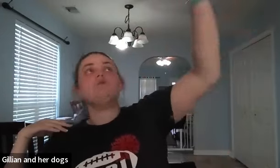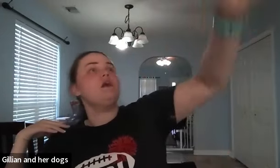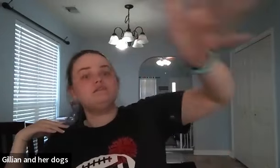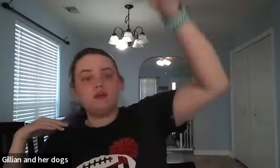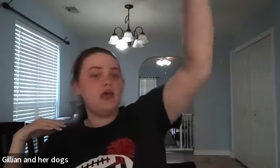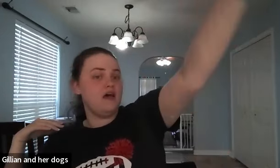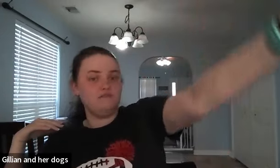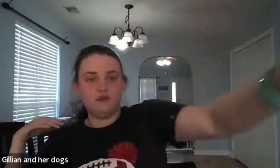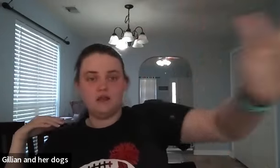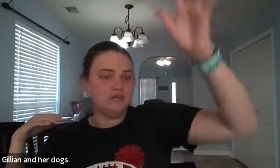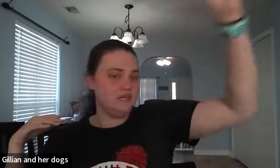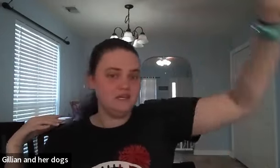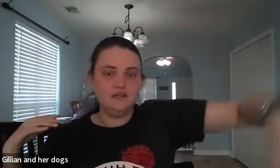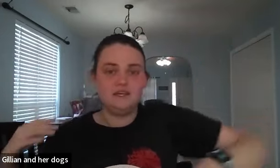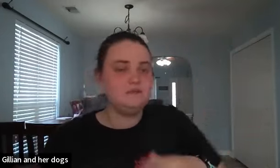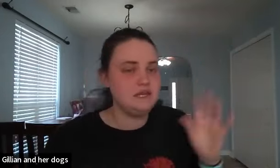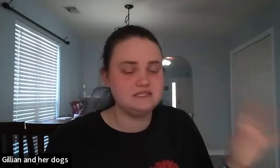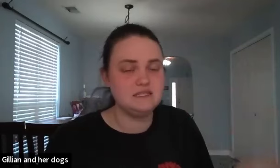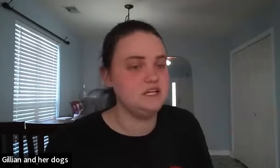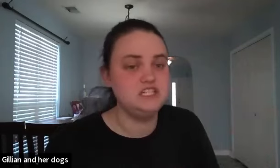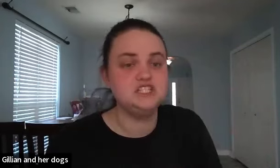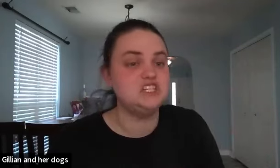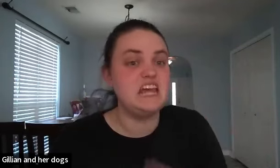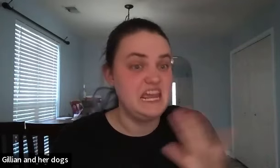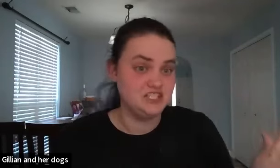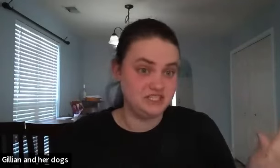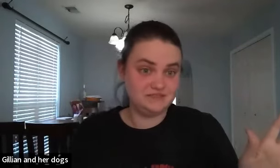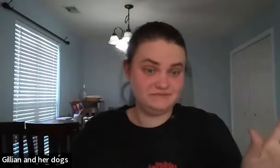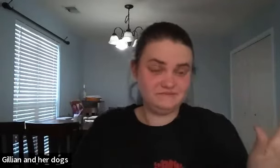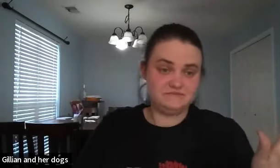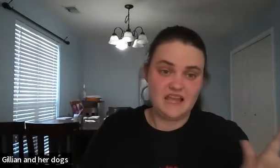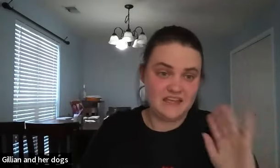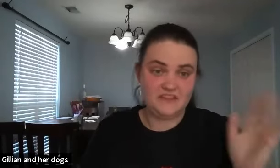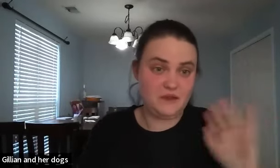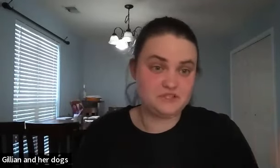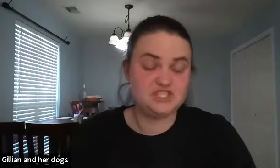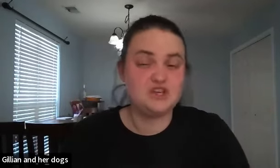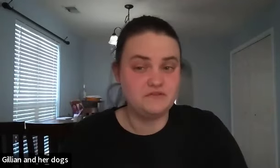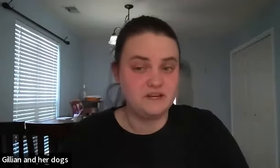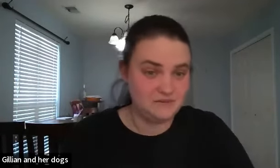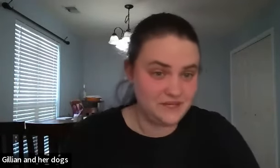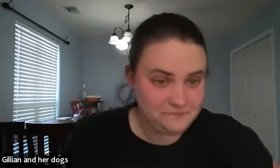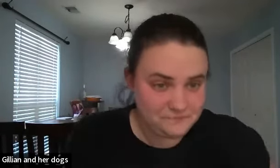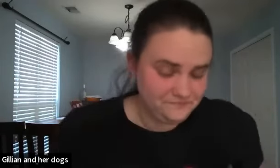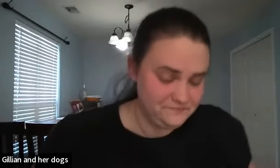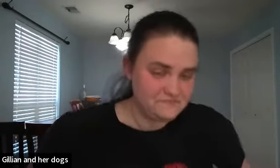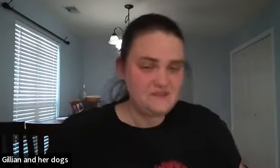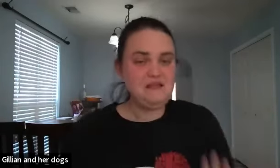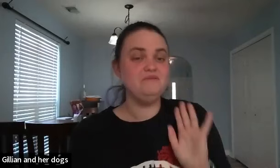going on forever. I mean, he made it seem like she is just ancient. And I think that was just so funny to me. But